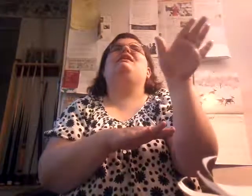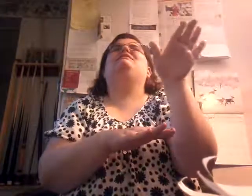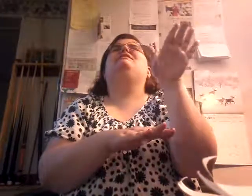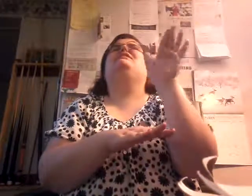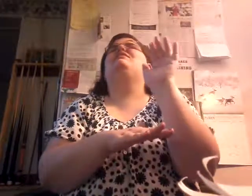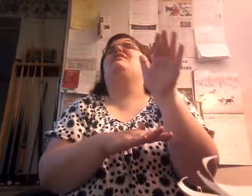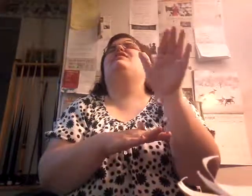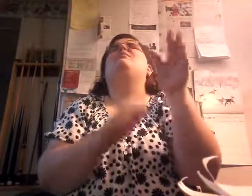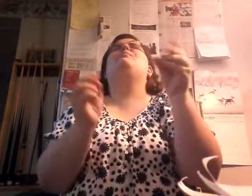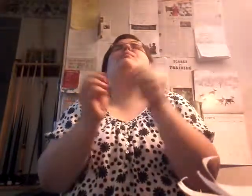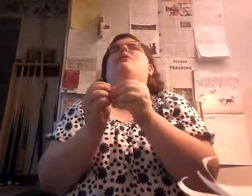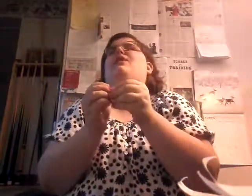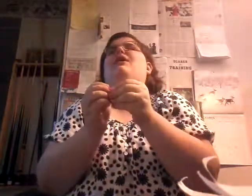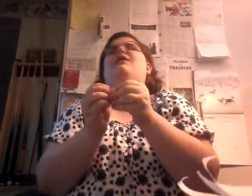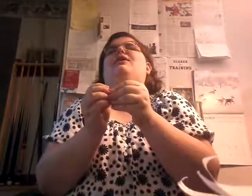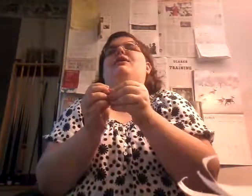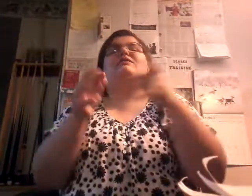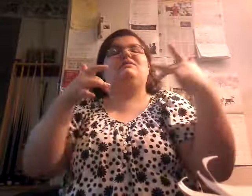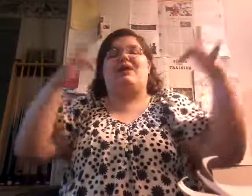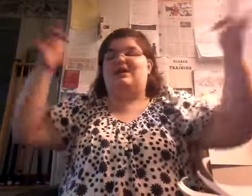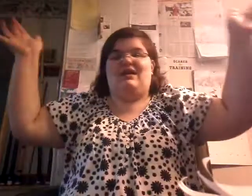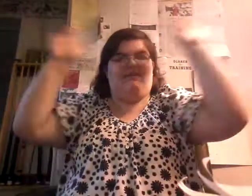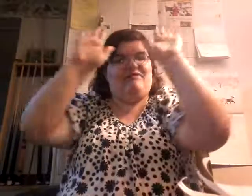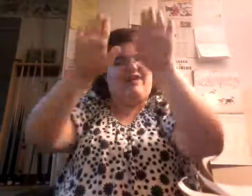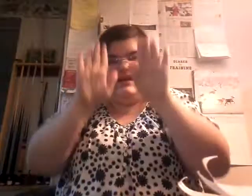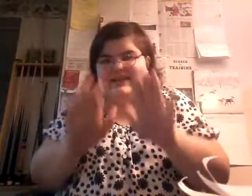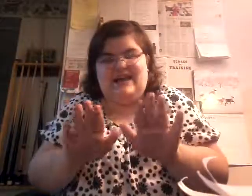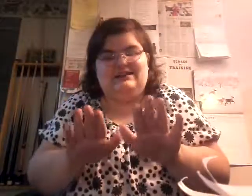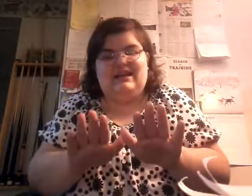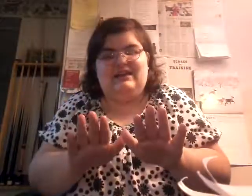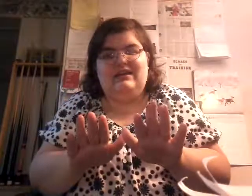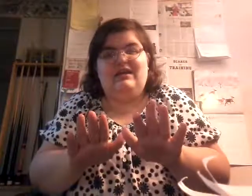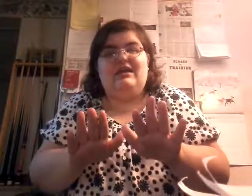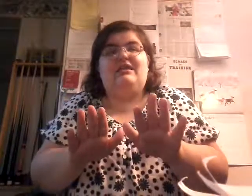is even more sparkling fantastic, that